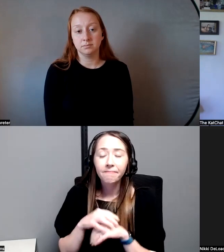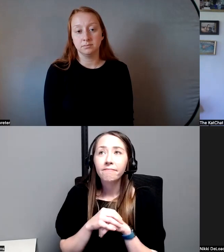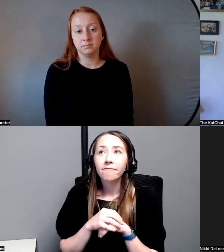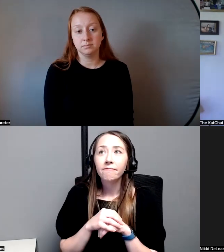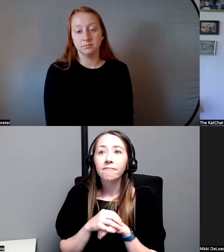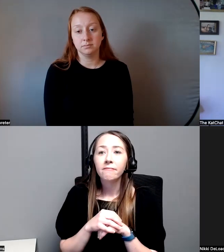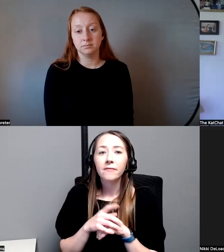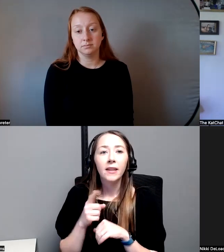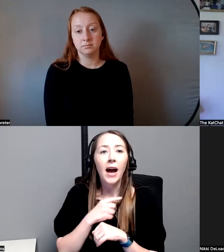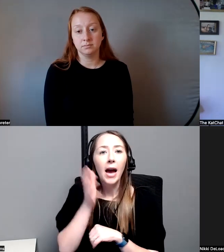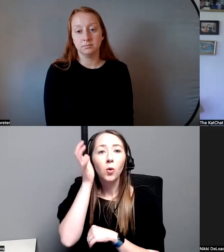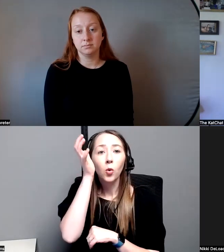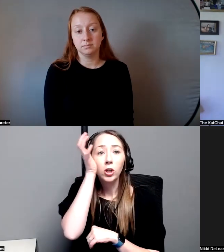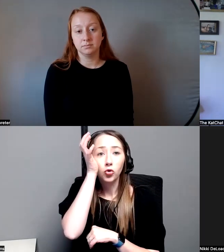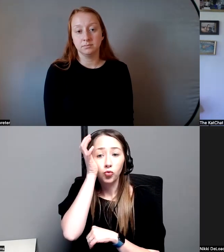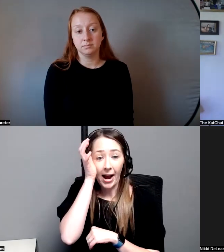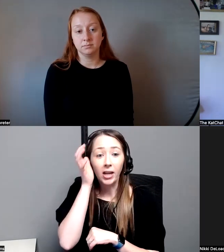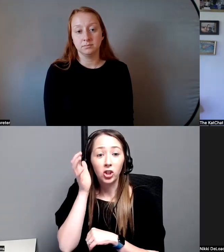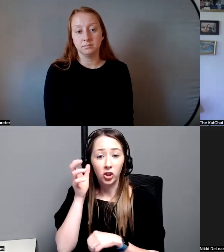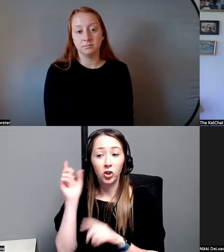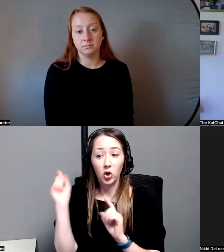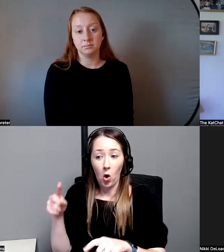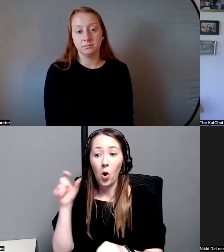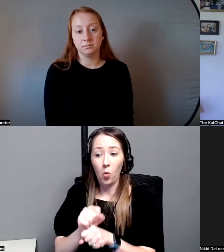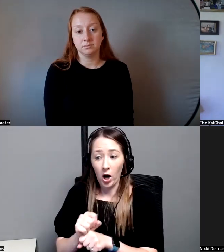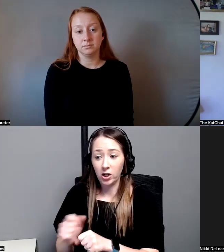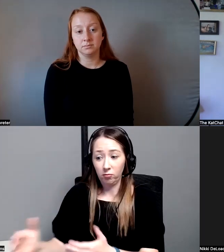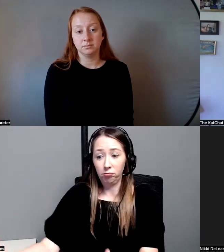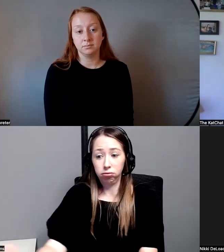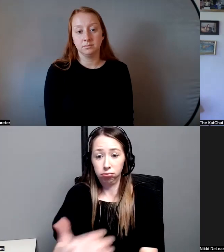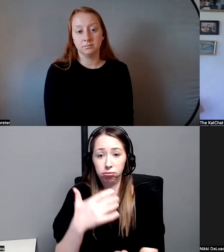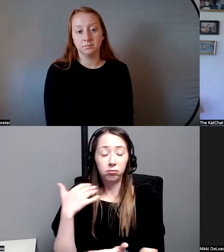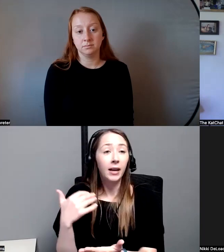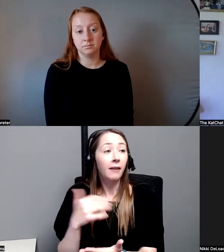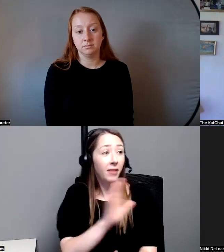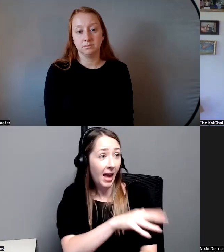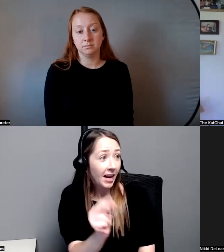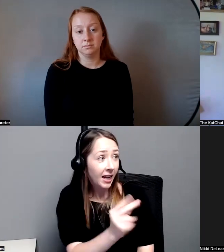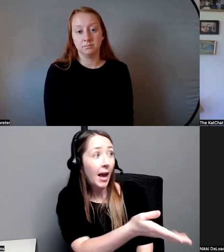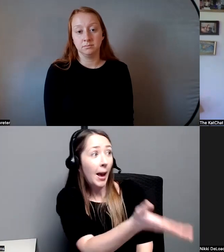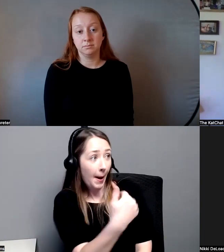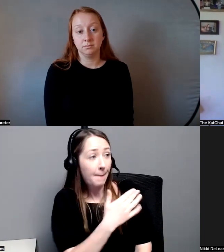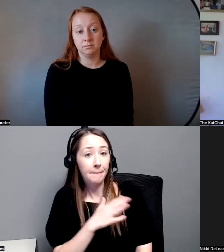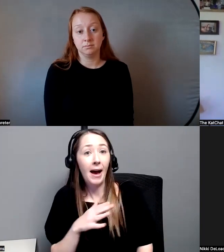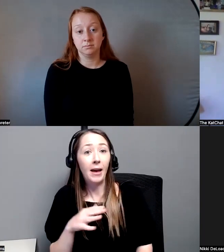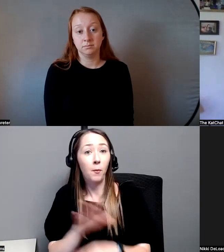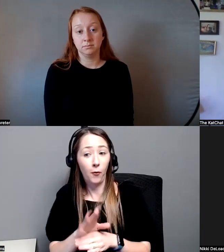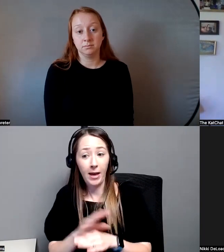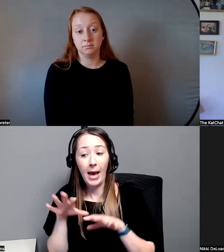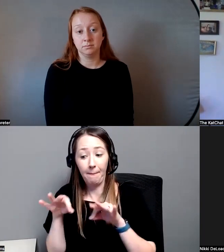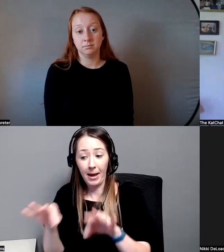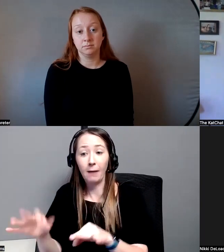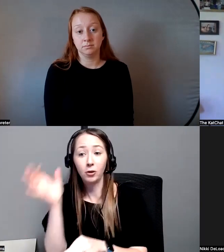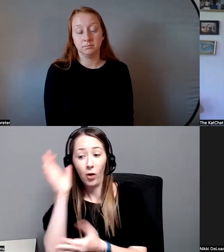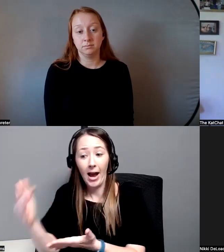pick up trash on your set. Like if you called me and was like, Nikki, I need you to come pick up trash, I would do that. Like